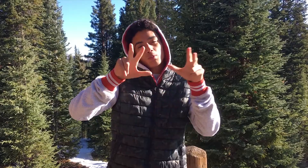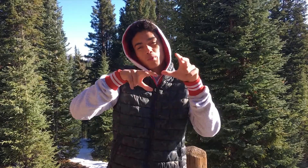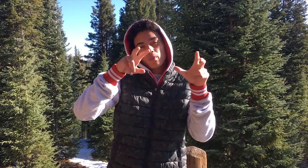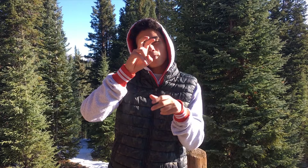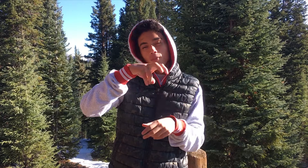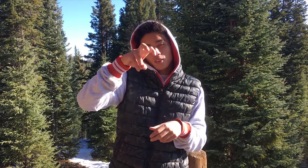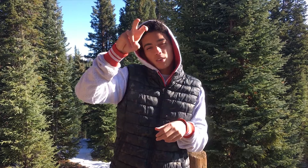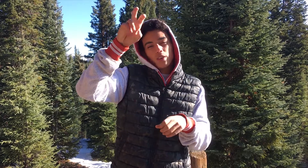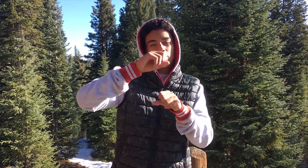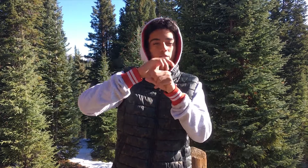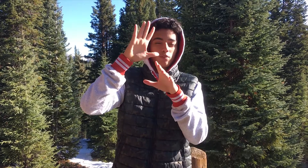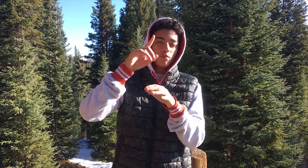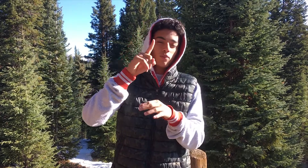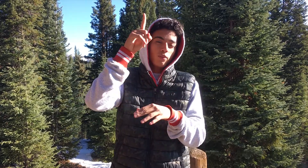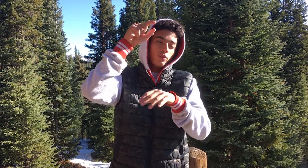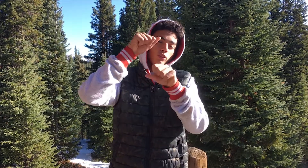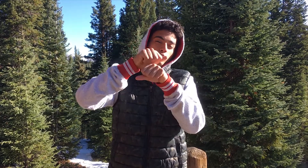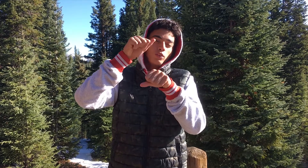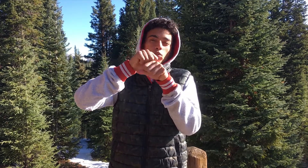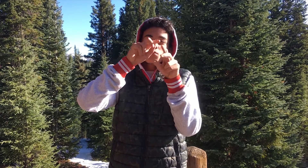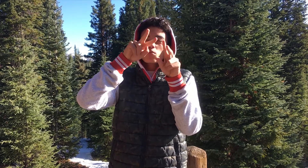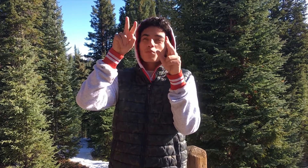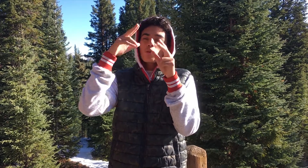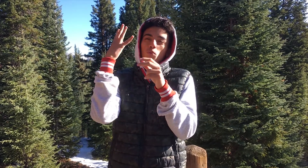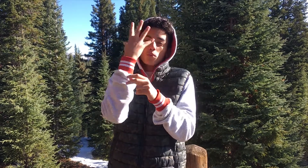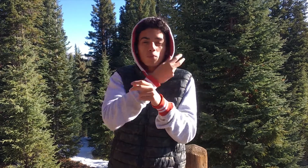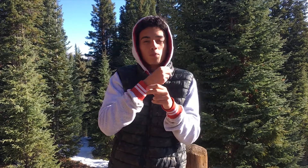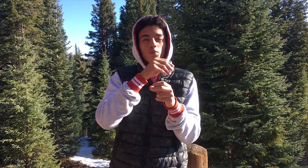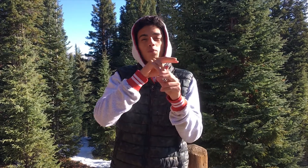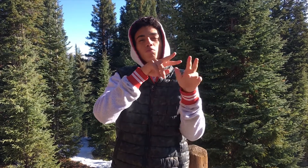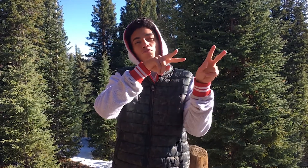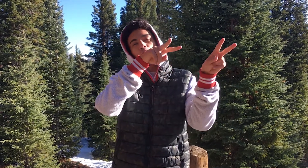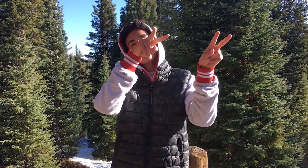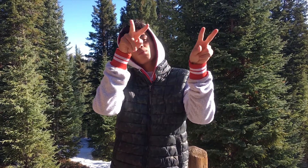So I really loved hiking up the mountain on this trip. It was an awesome view.